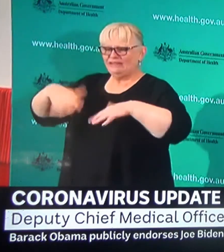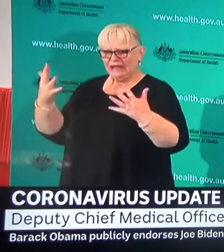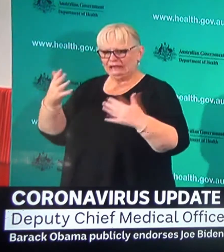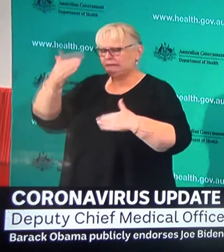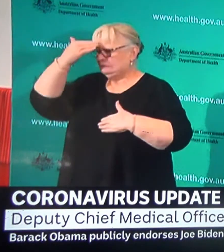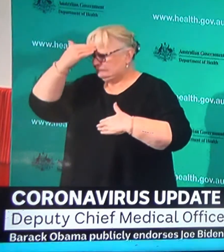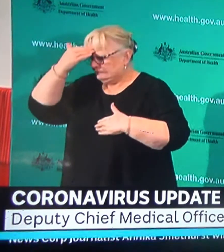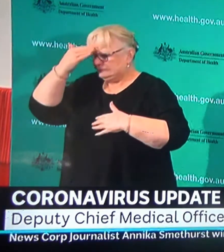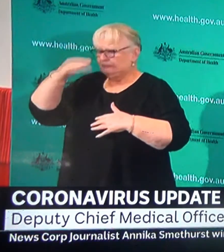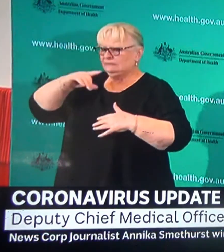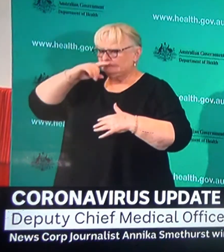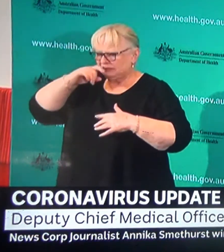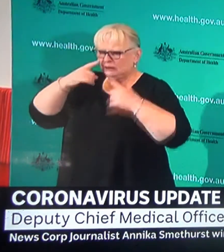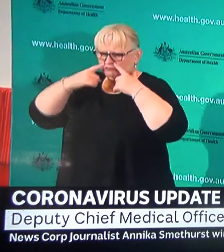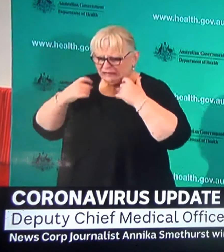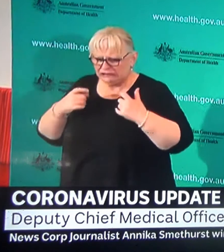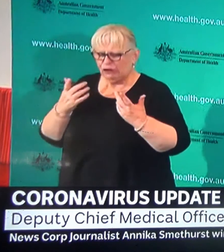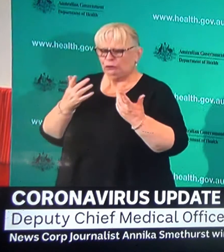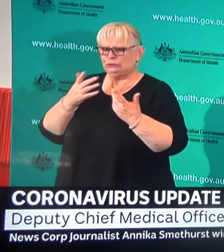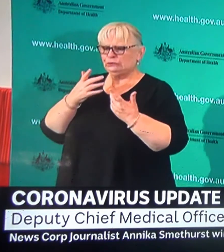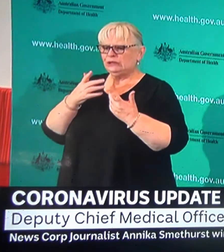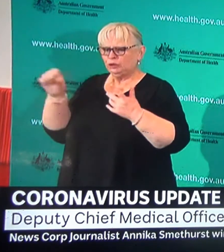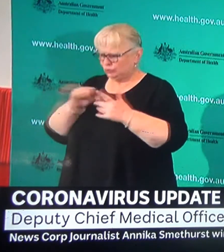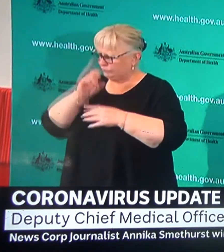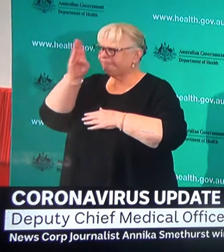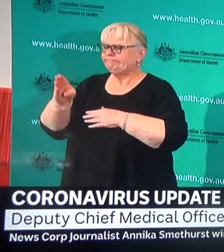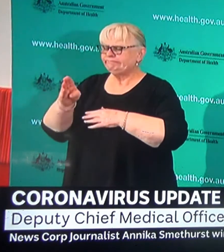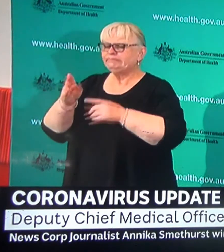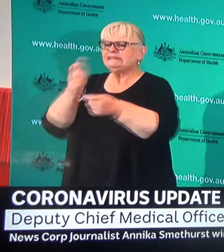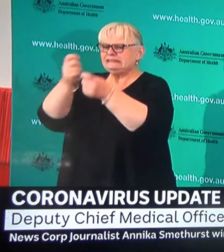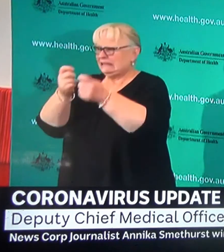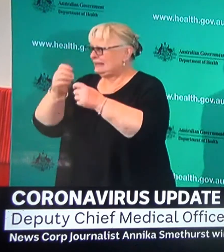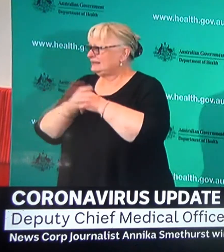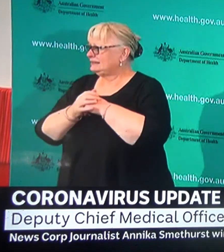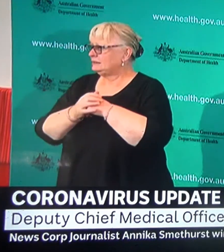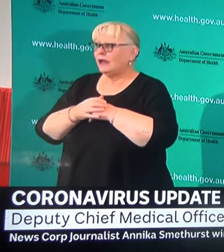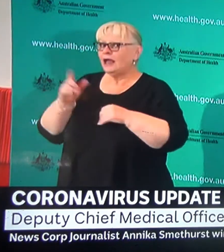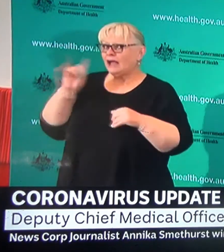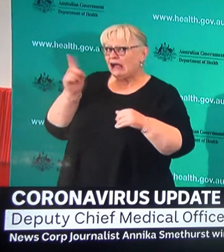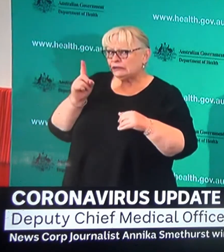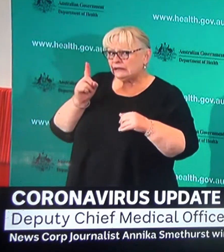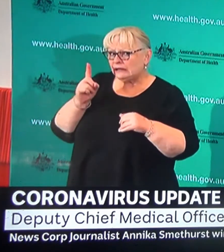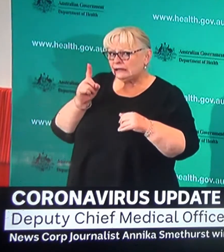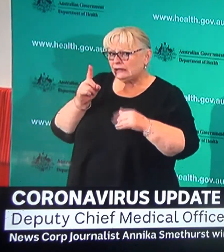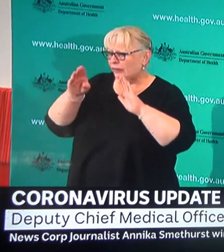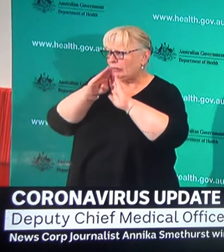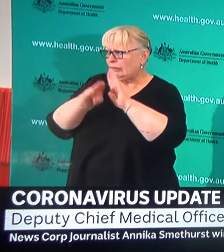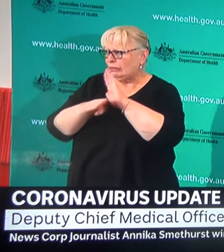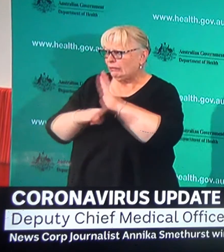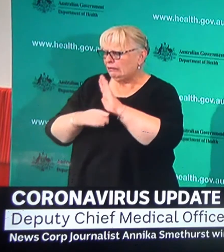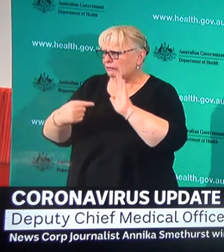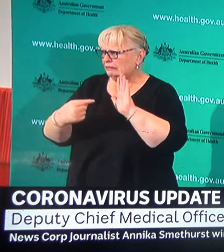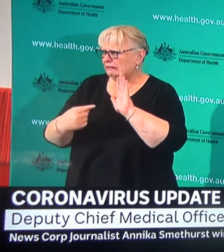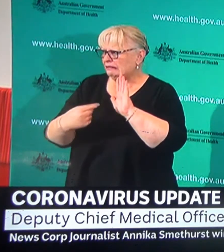like a sniffle, runny nose, you should go seek a test. Now that's not currently the advice on the